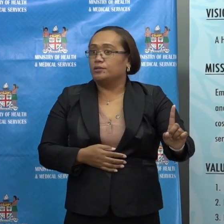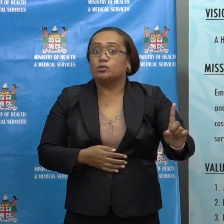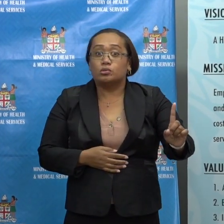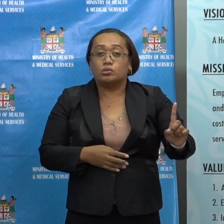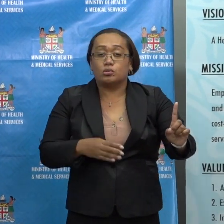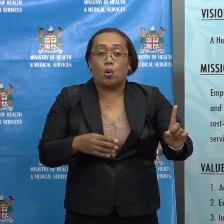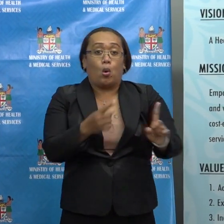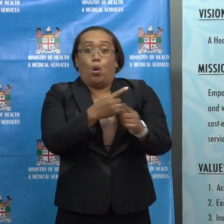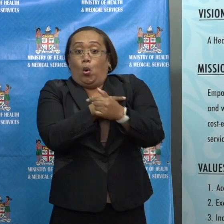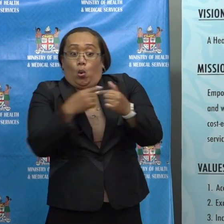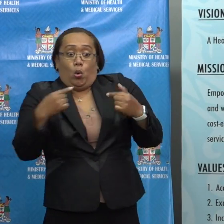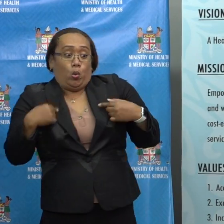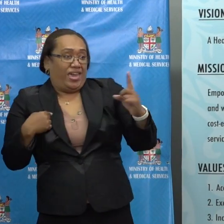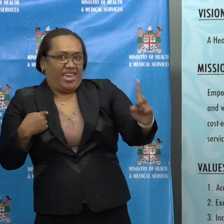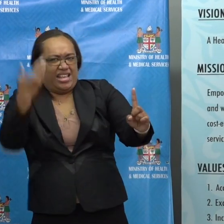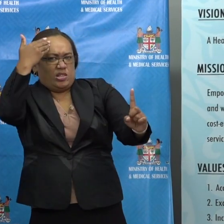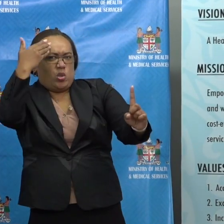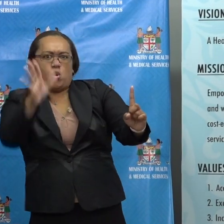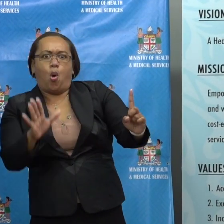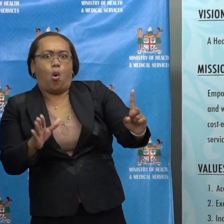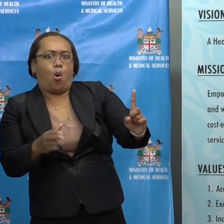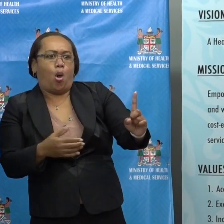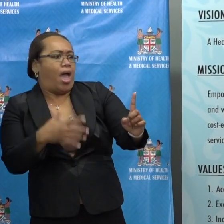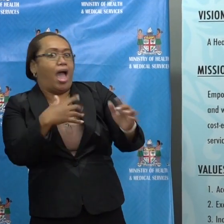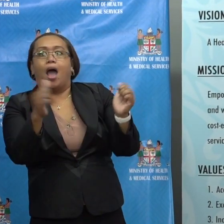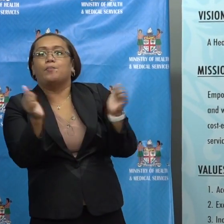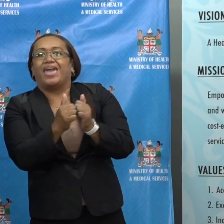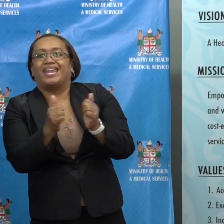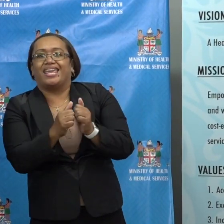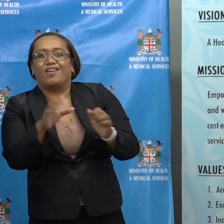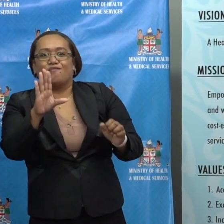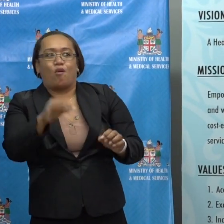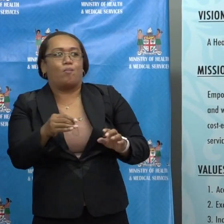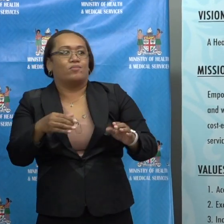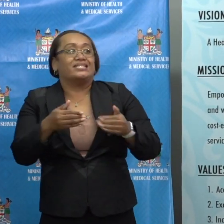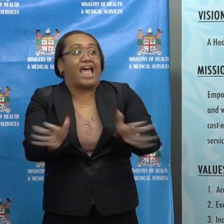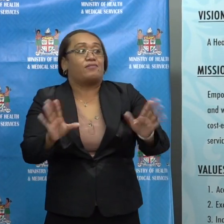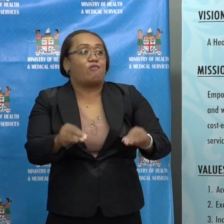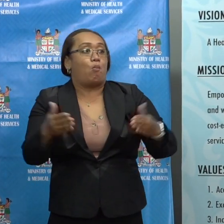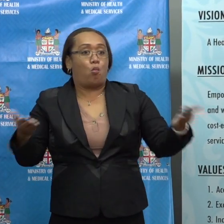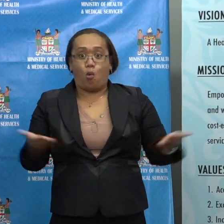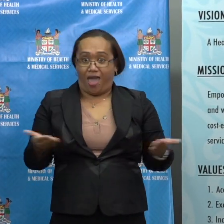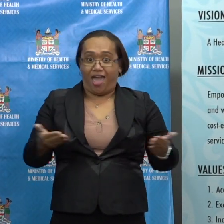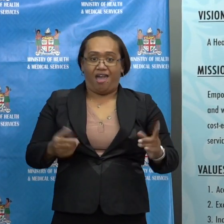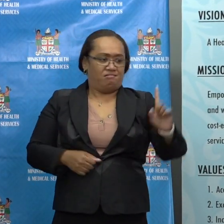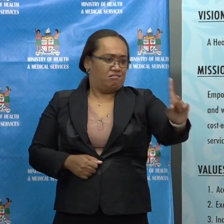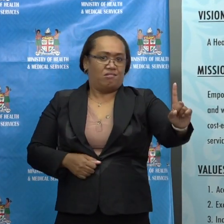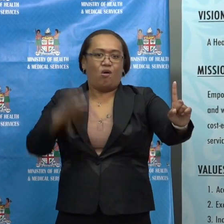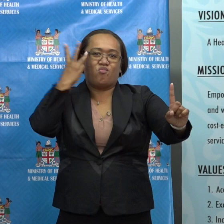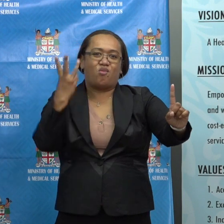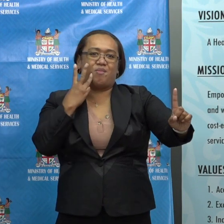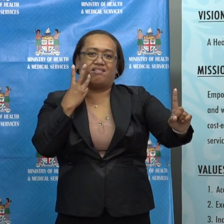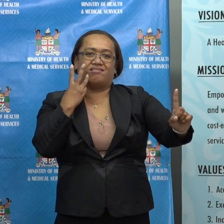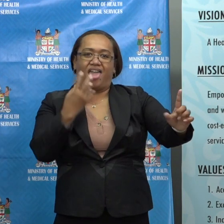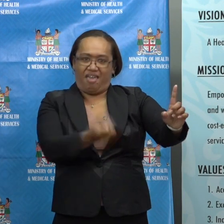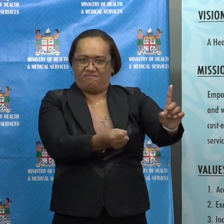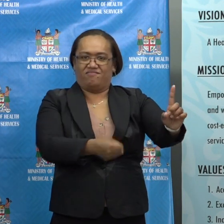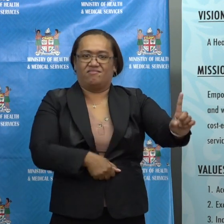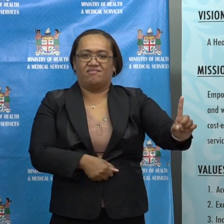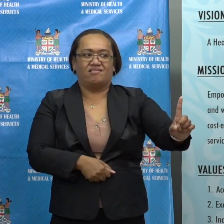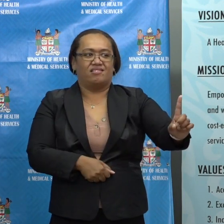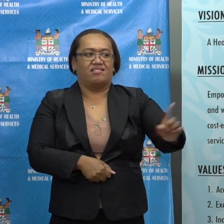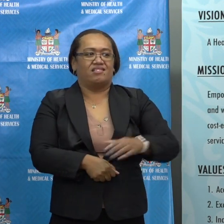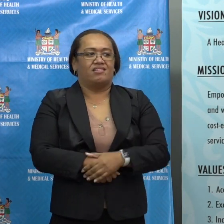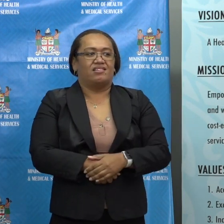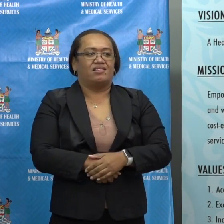we don't know how many generations from the source point to her. That's the one that's